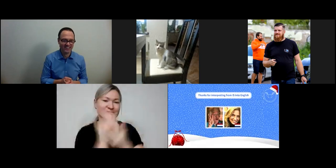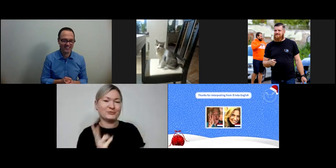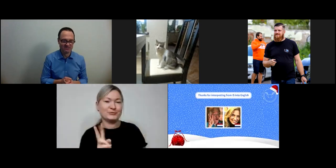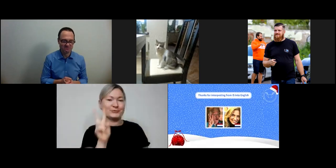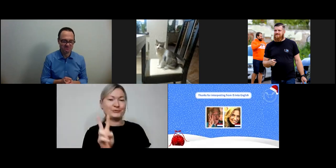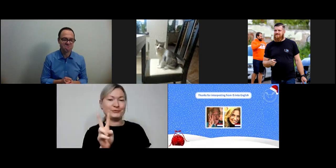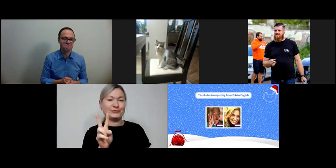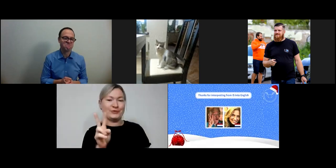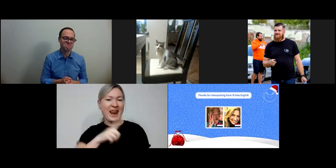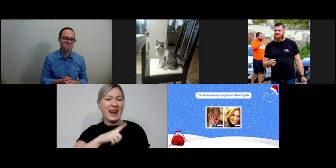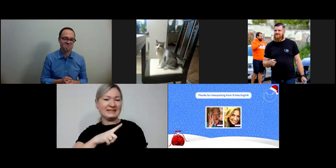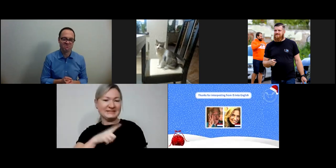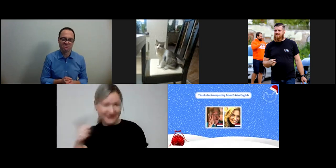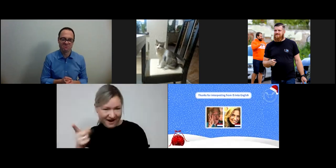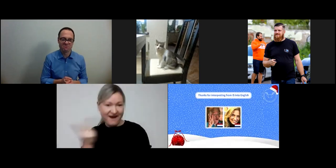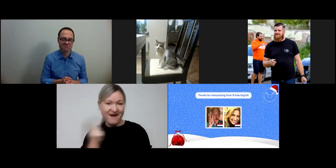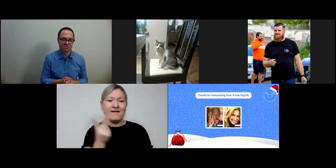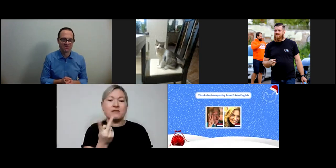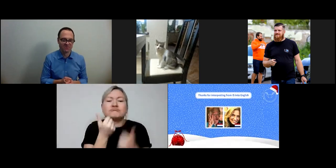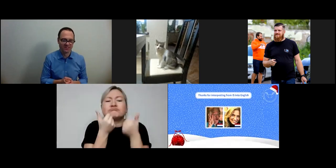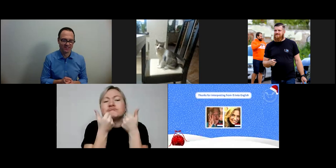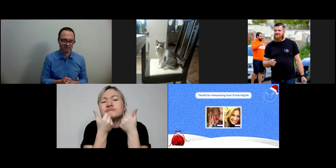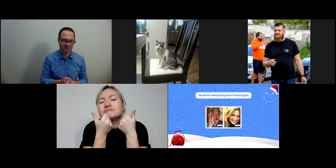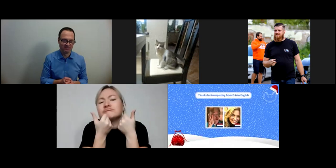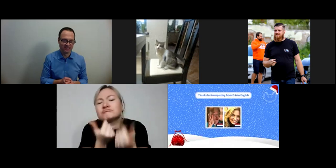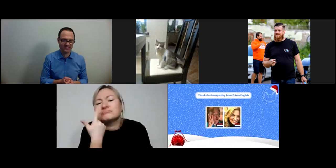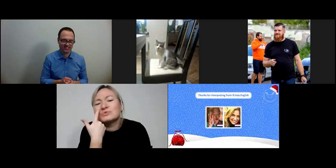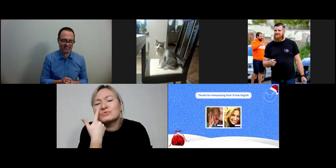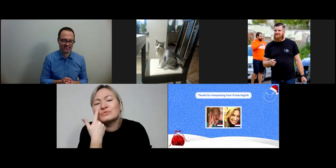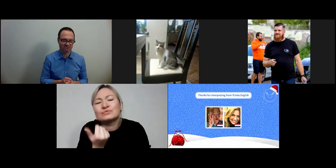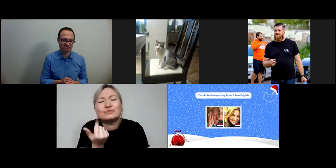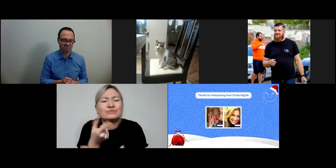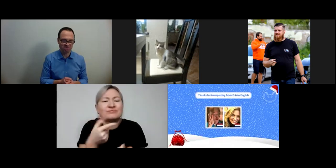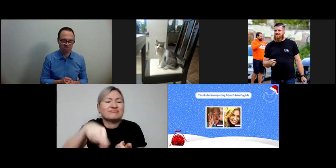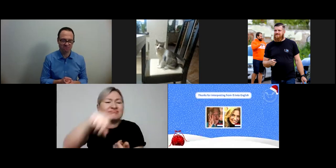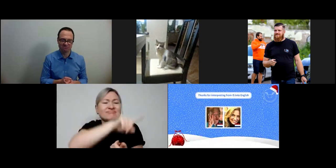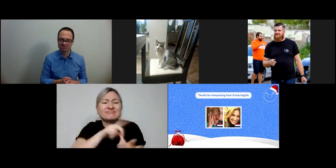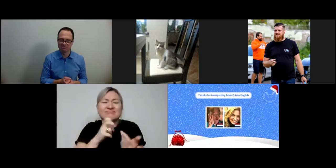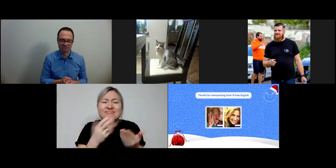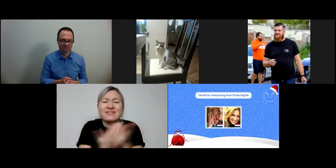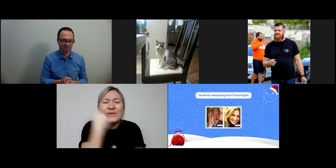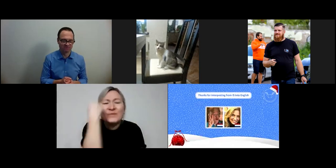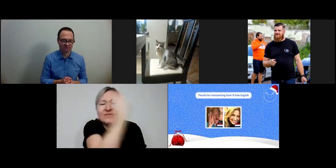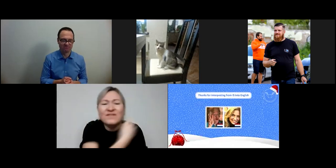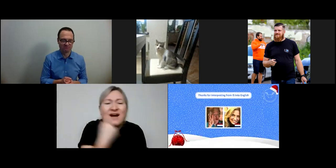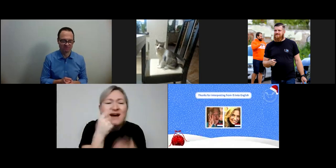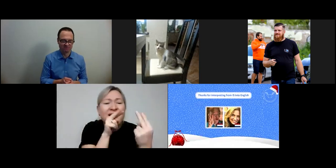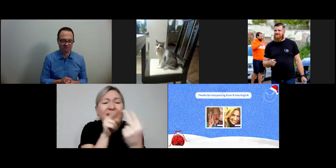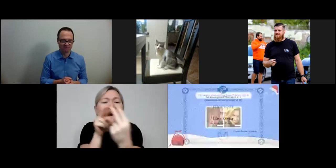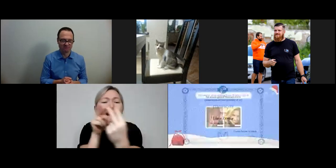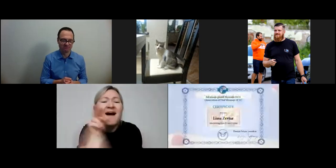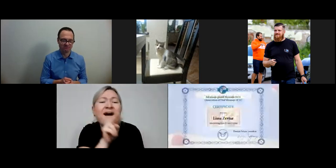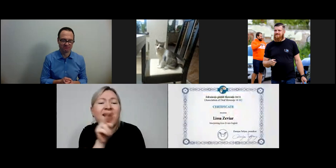And now there's two of us working together with my colleague, Lisa. But it's been so beautiful to see so many friends, so many new and